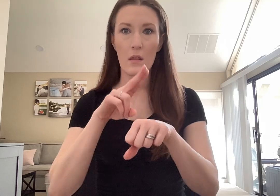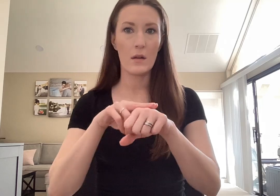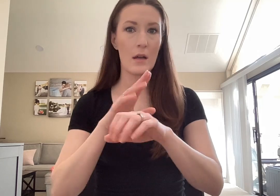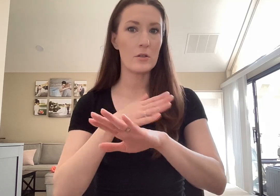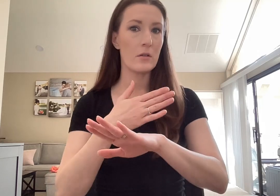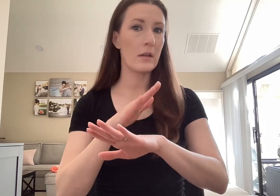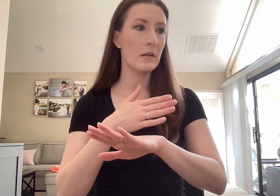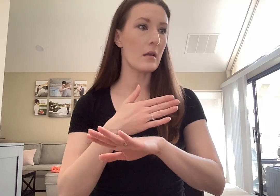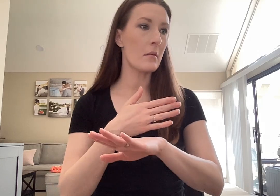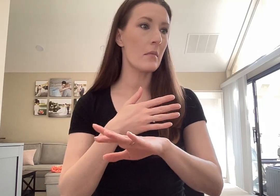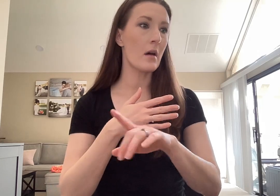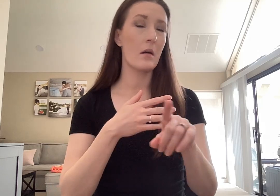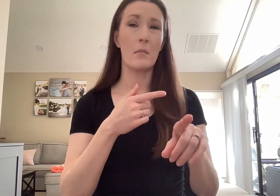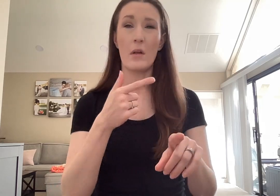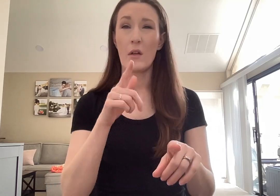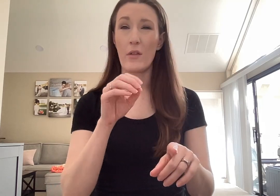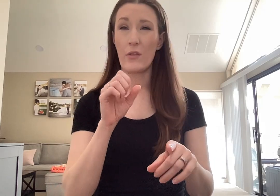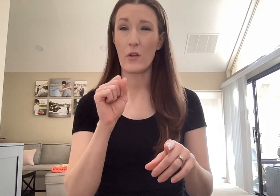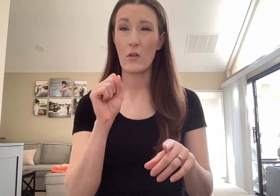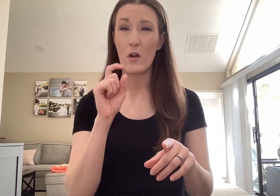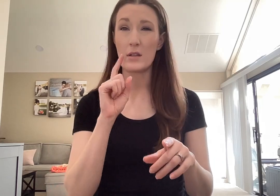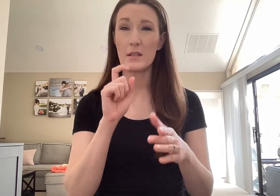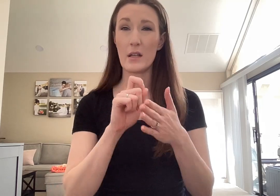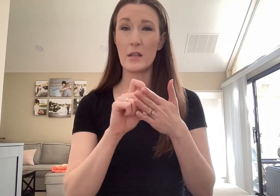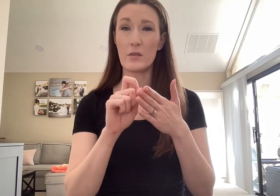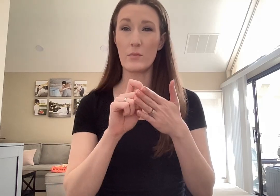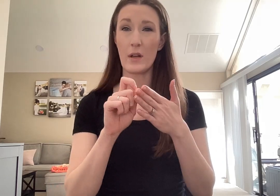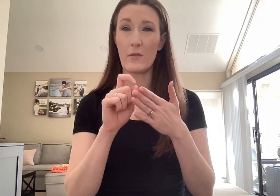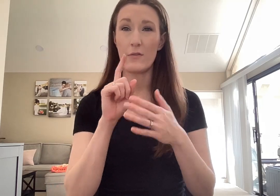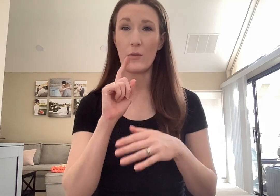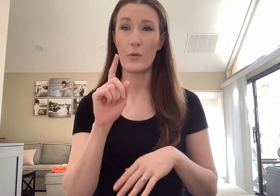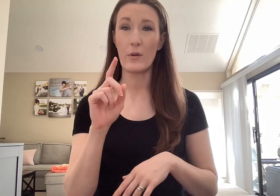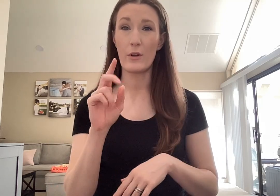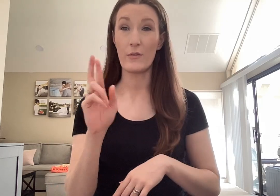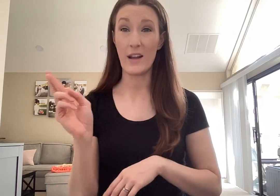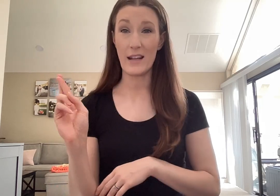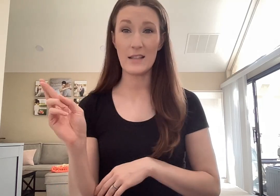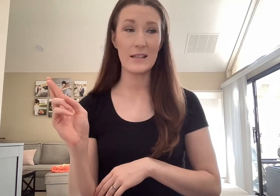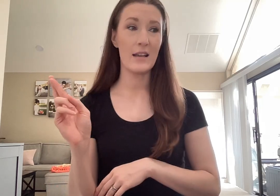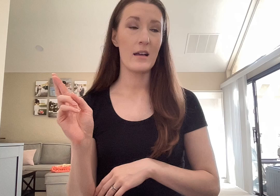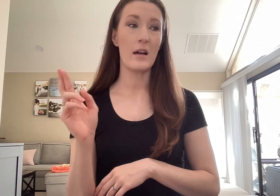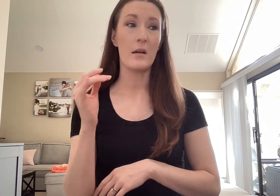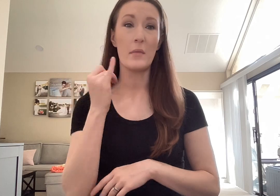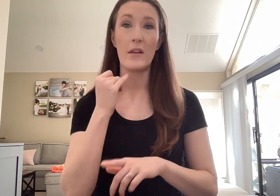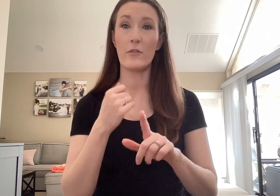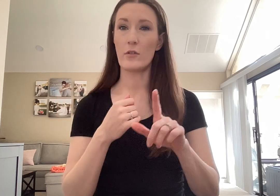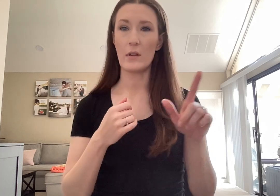The national anthem, the gloss is written for righties. If you're a